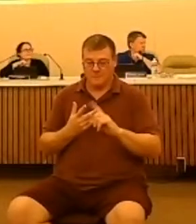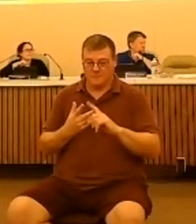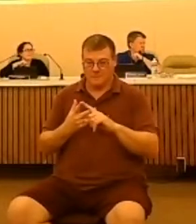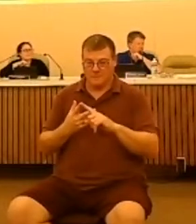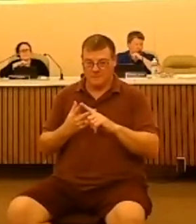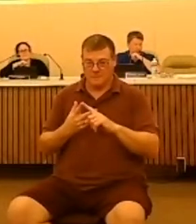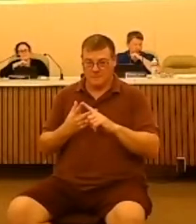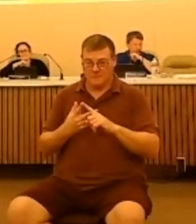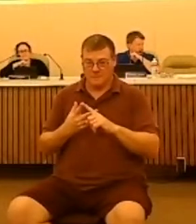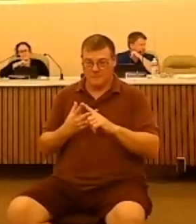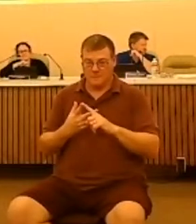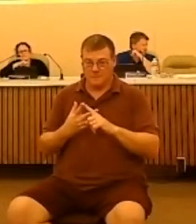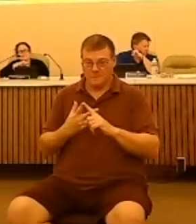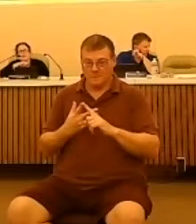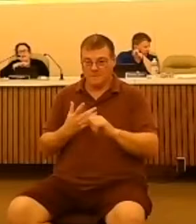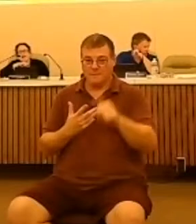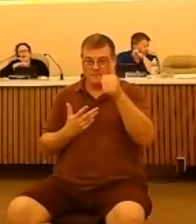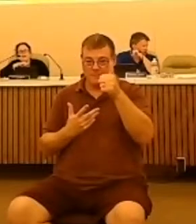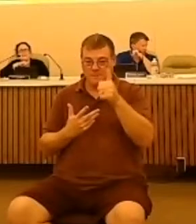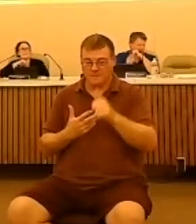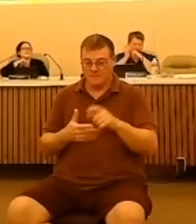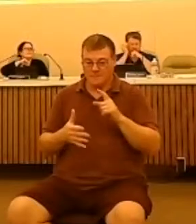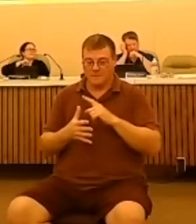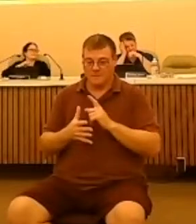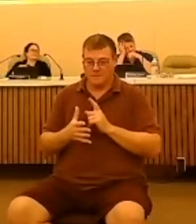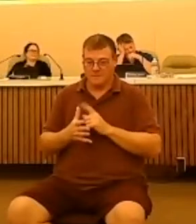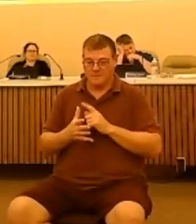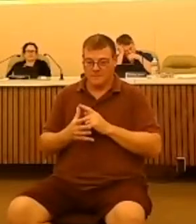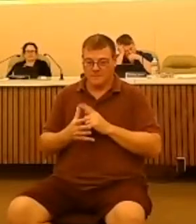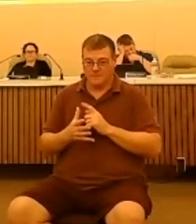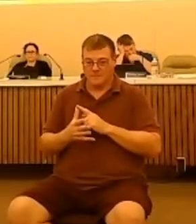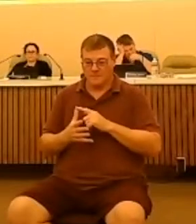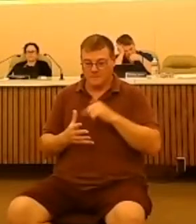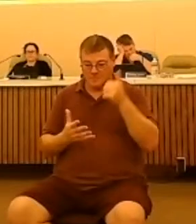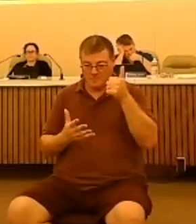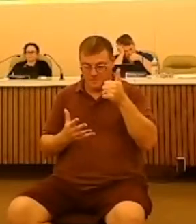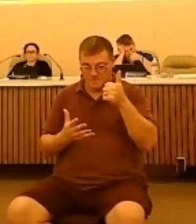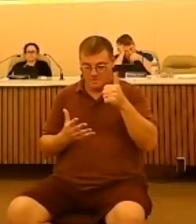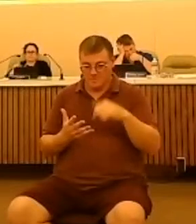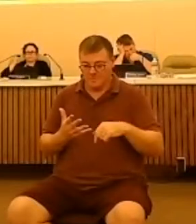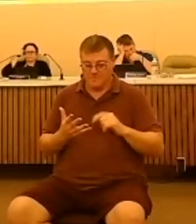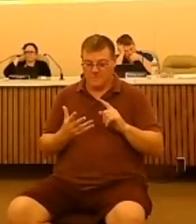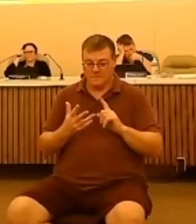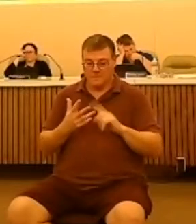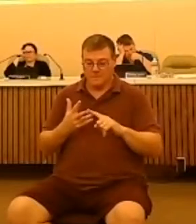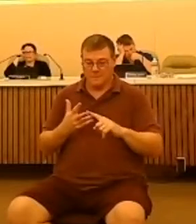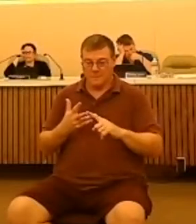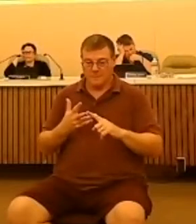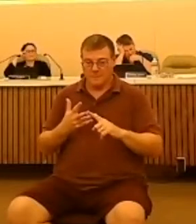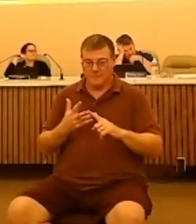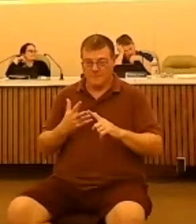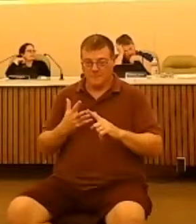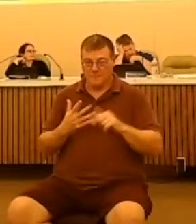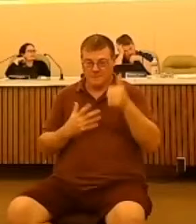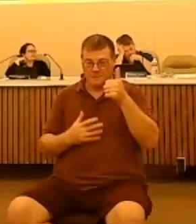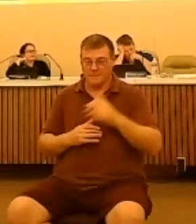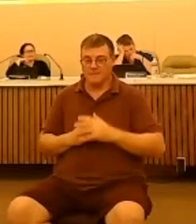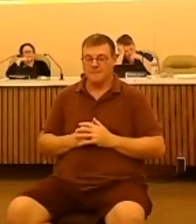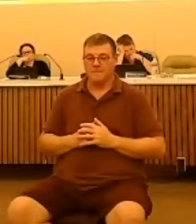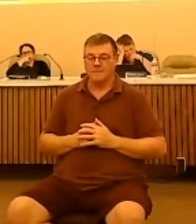Aye. Councilmember Safranik, Aye. Councilmember Bolzner, Aye. Supervisor Schultz.